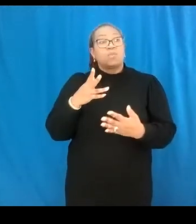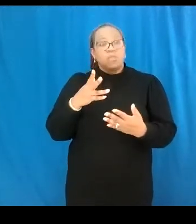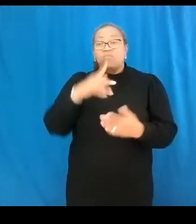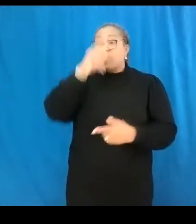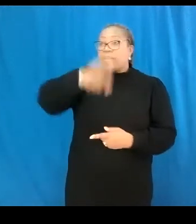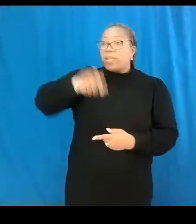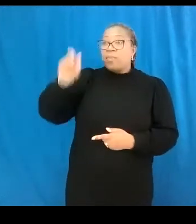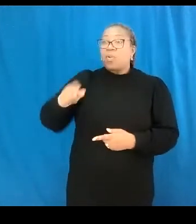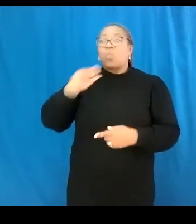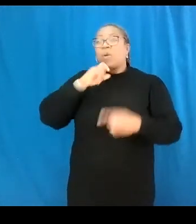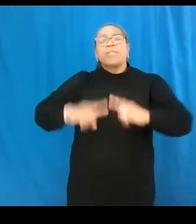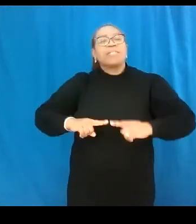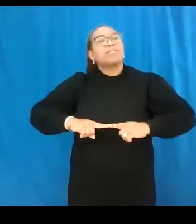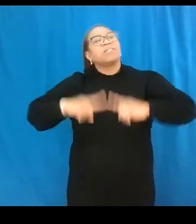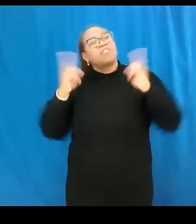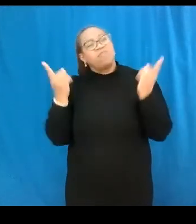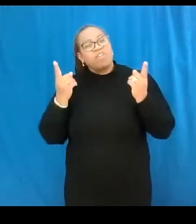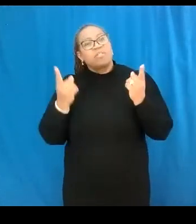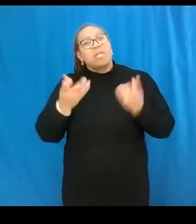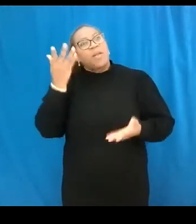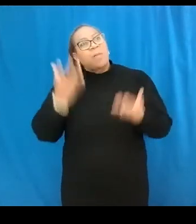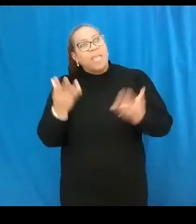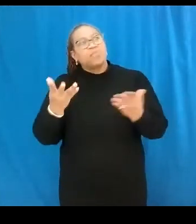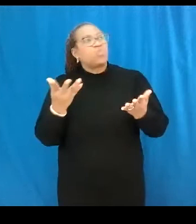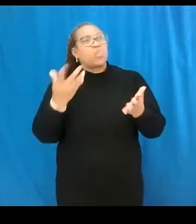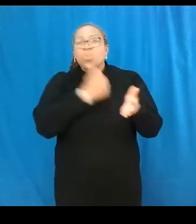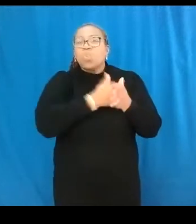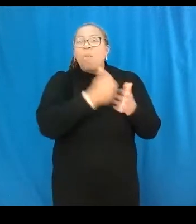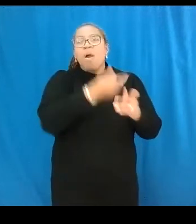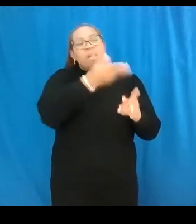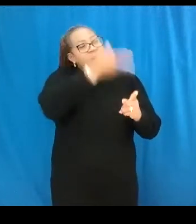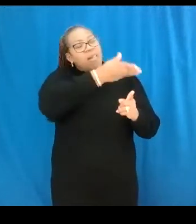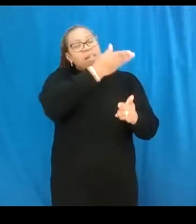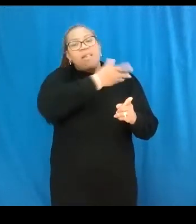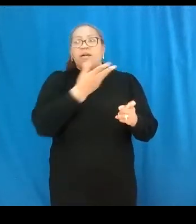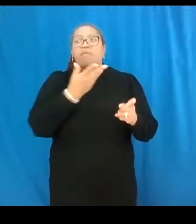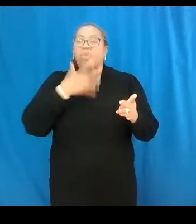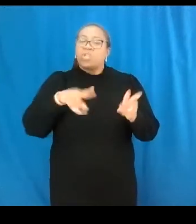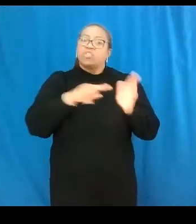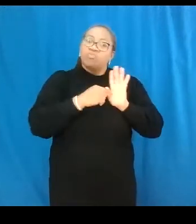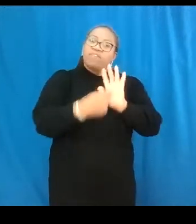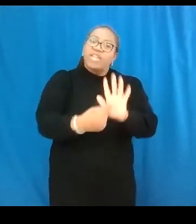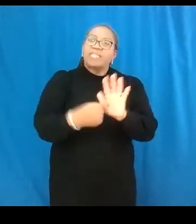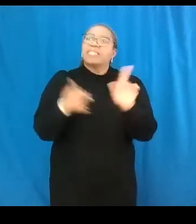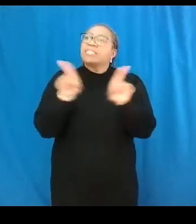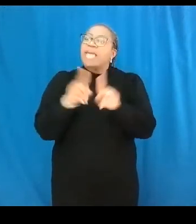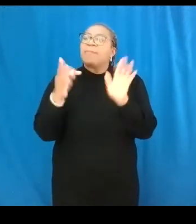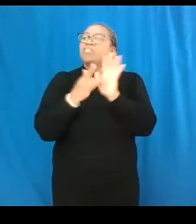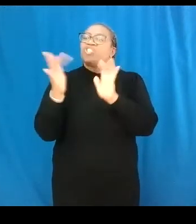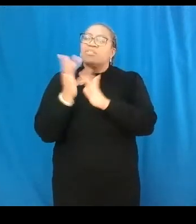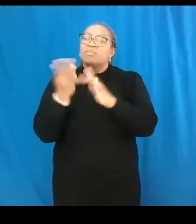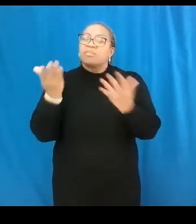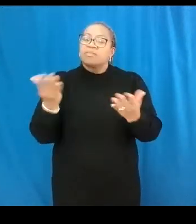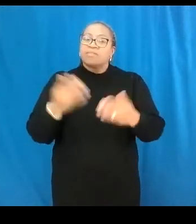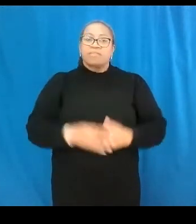the norm, will contradict what we see, and ultimately will reflect that of Jesus. And as I